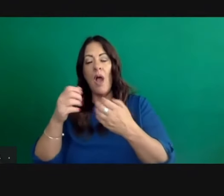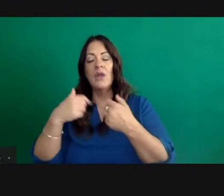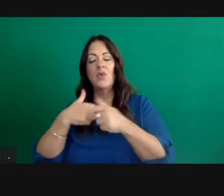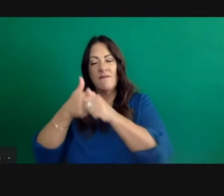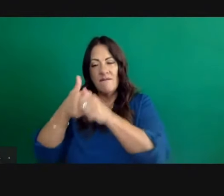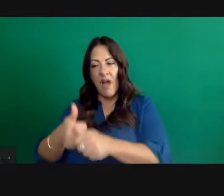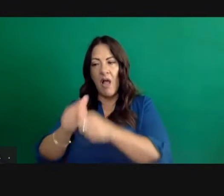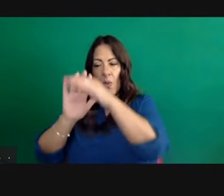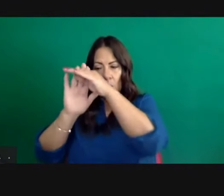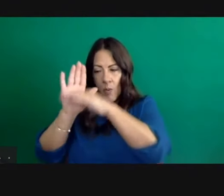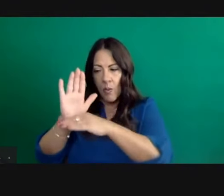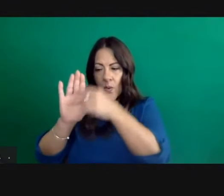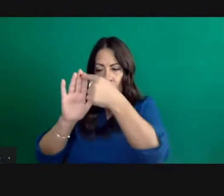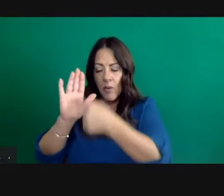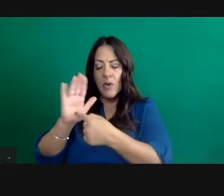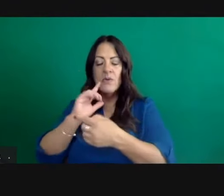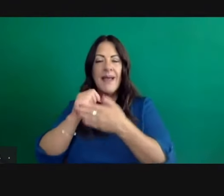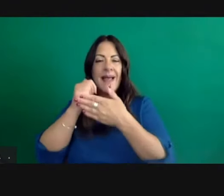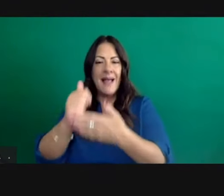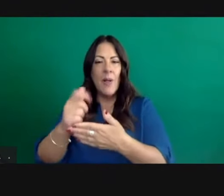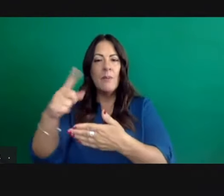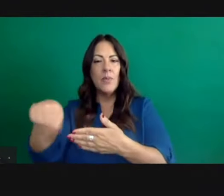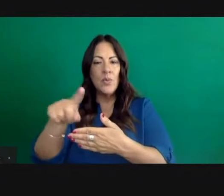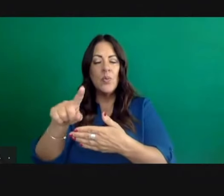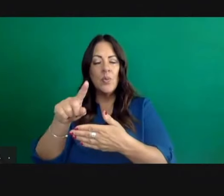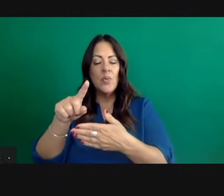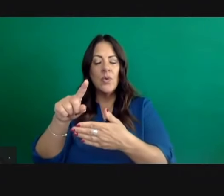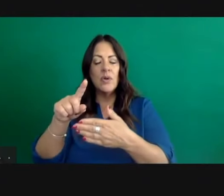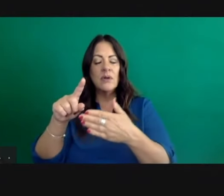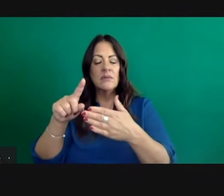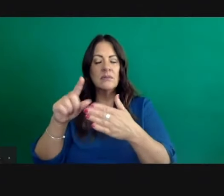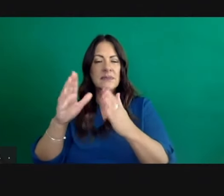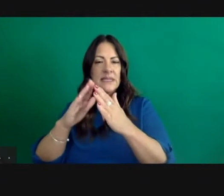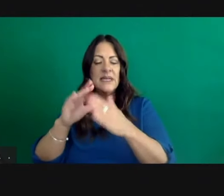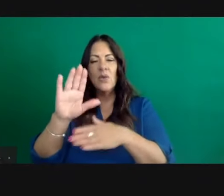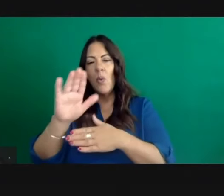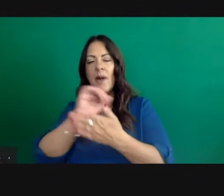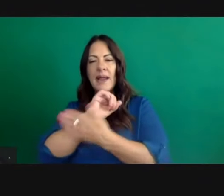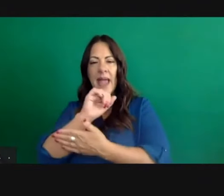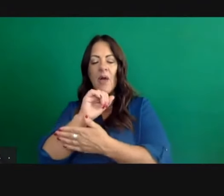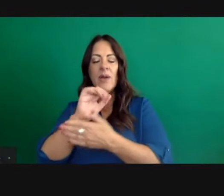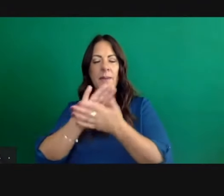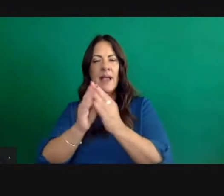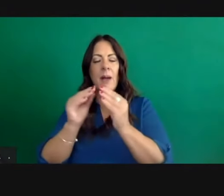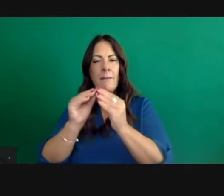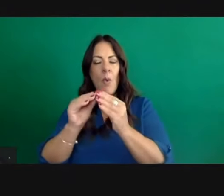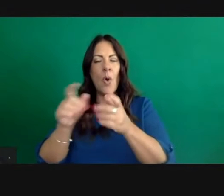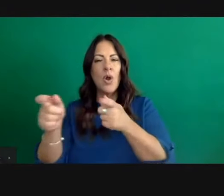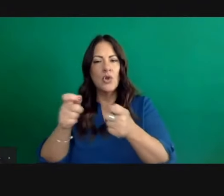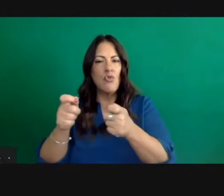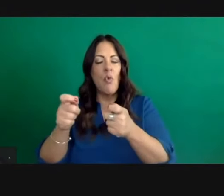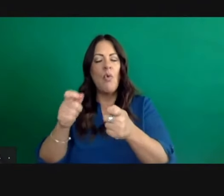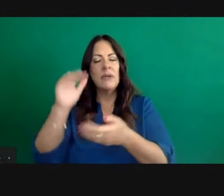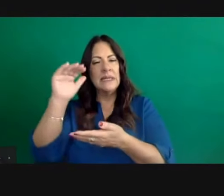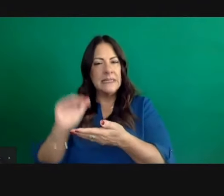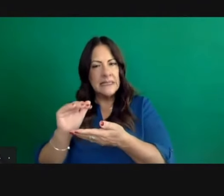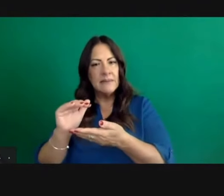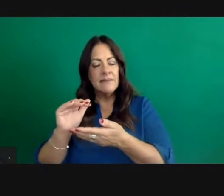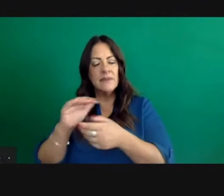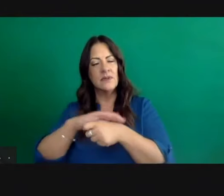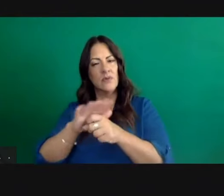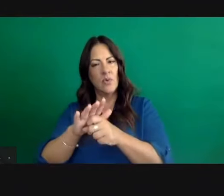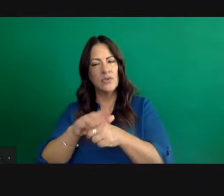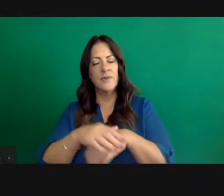avoid that by getting transmission down, or hopefully, if they do go to a more restrictive tier, to be able to stabilize,